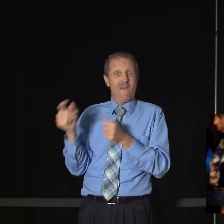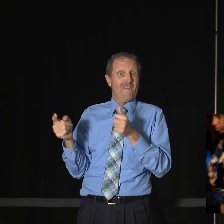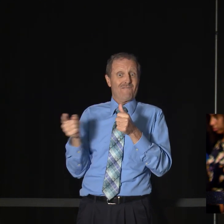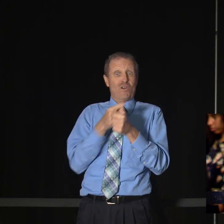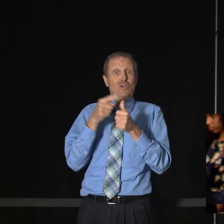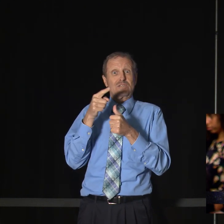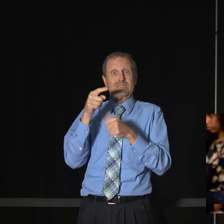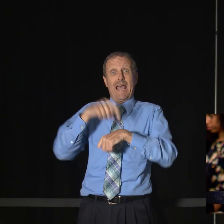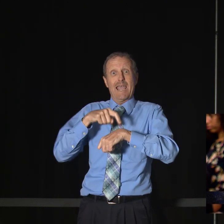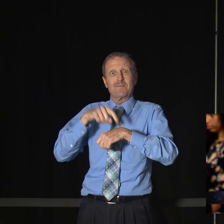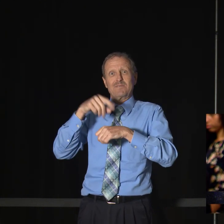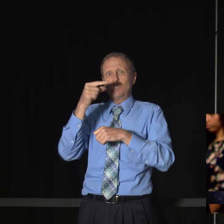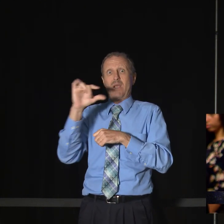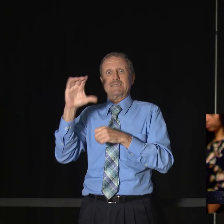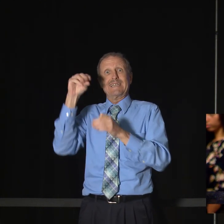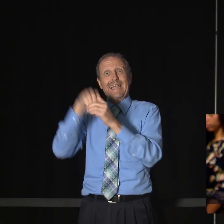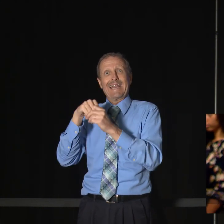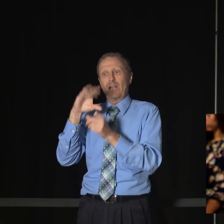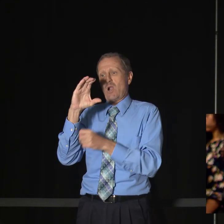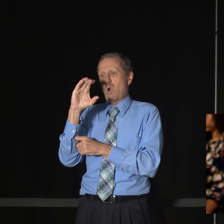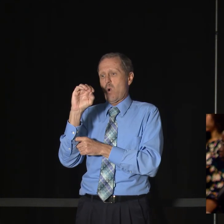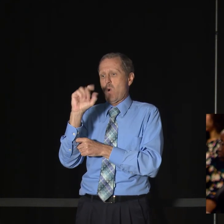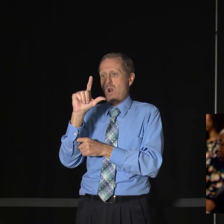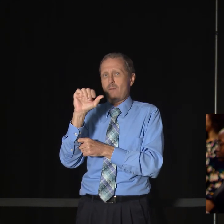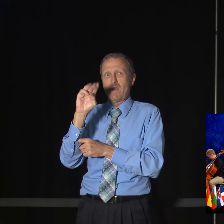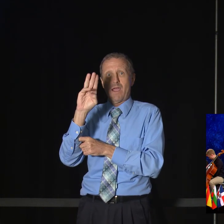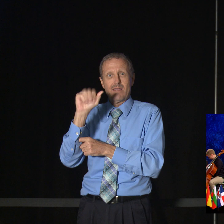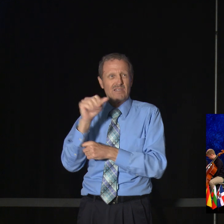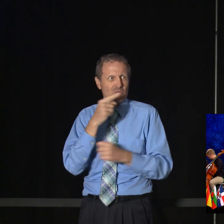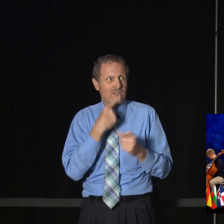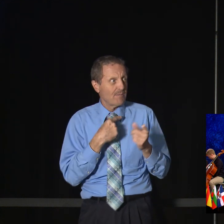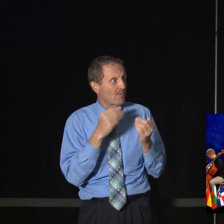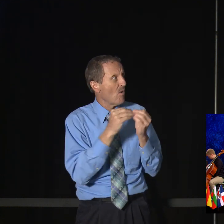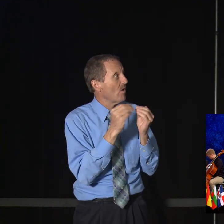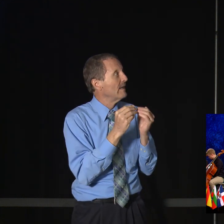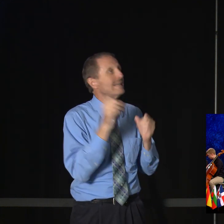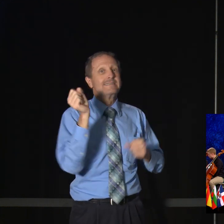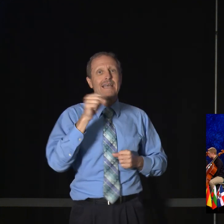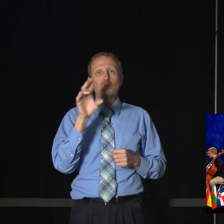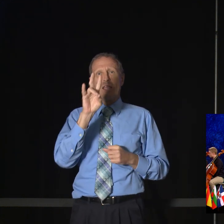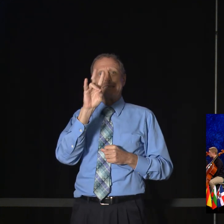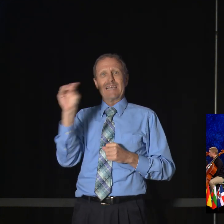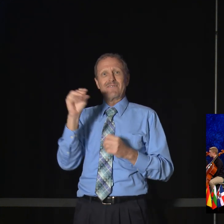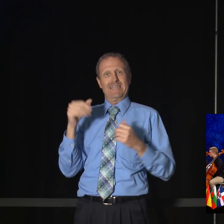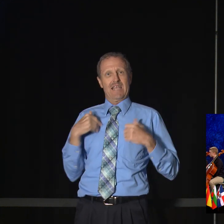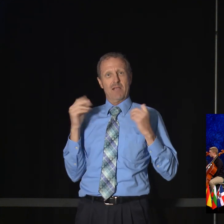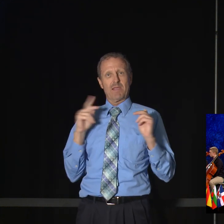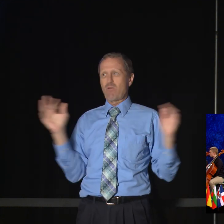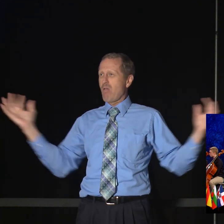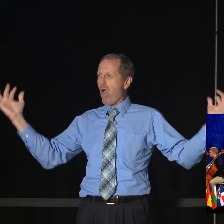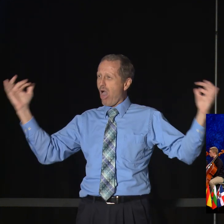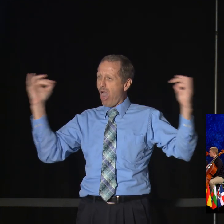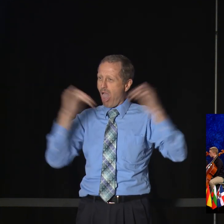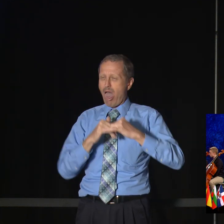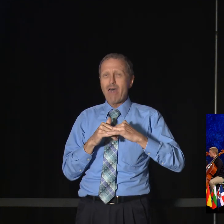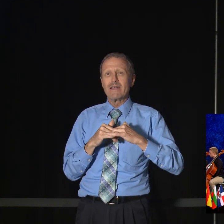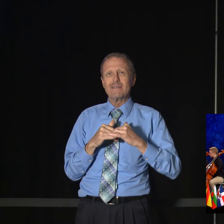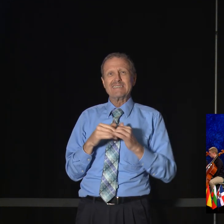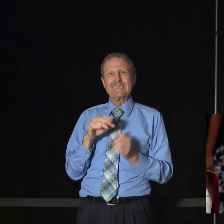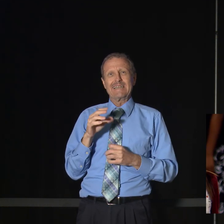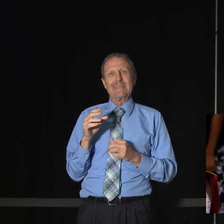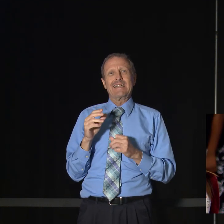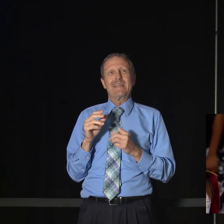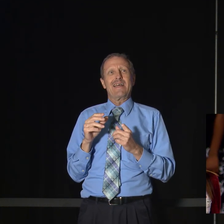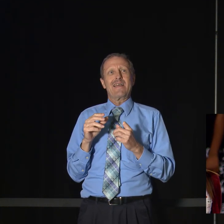Colombia. Amen? Amen. Amen. Can you tell us a little bit more about it? Yes, David. So there were 70 young people who came from all over Colombia. They were